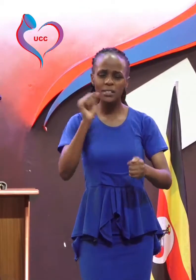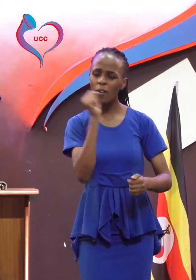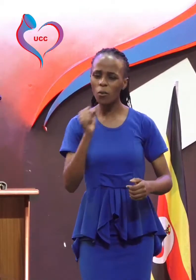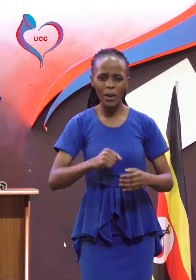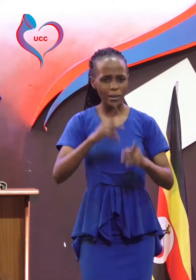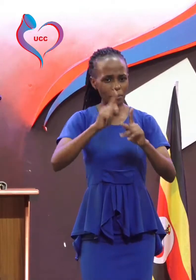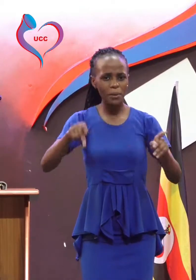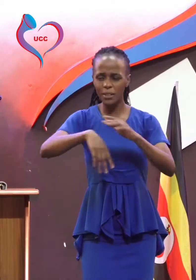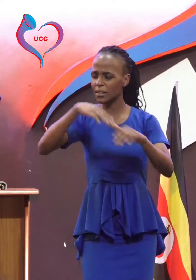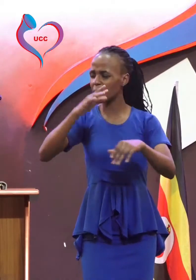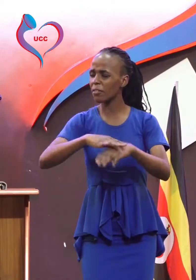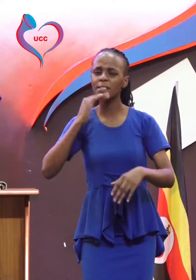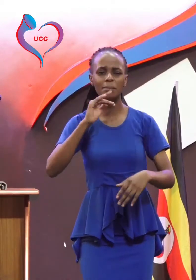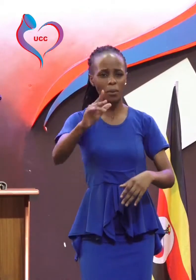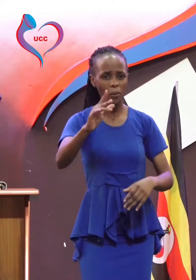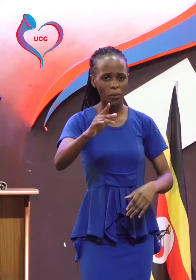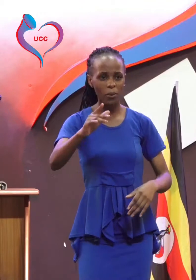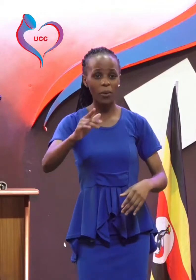speak good English that they are grounded in